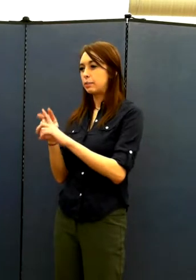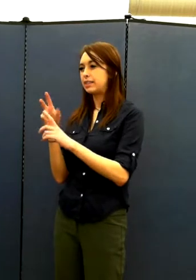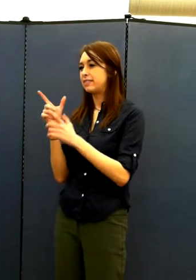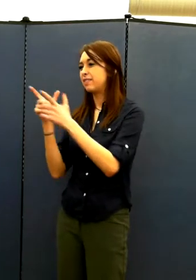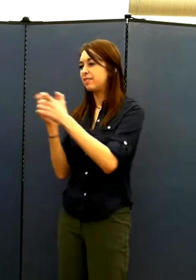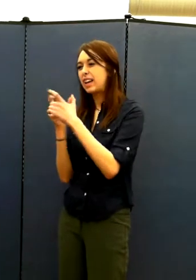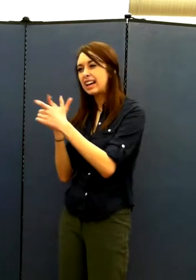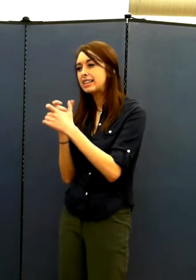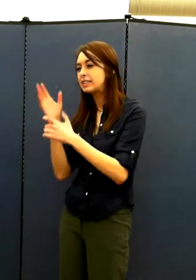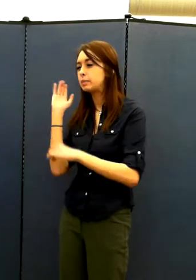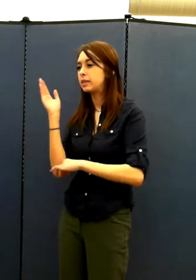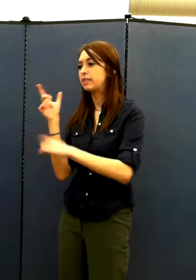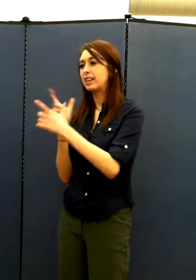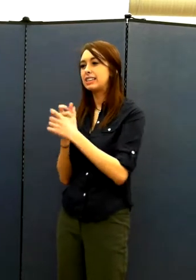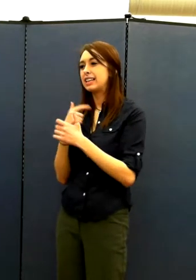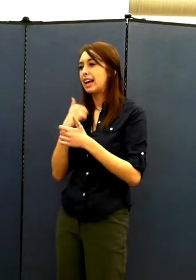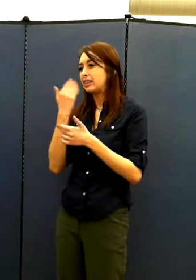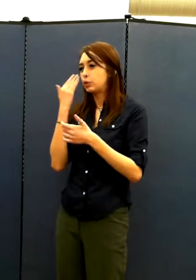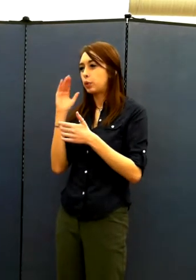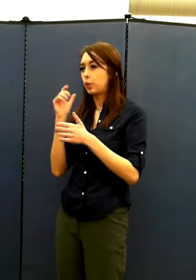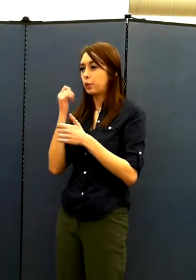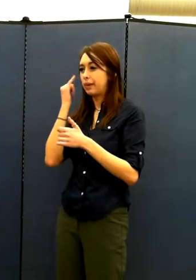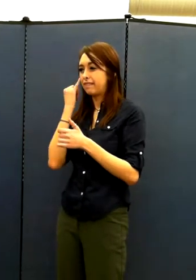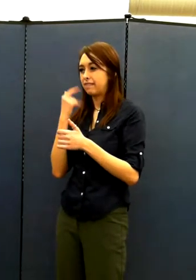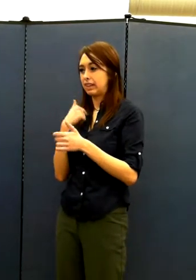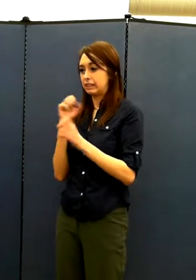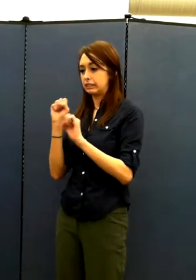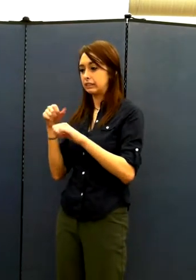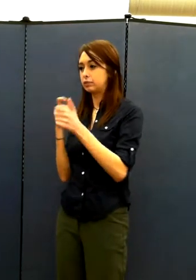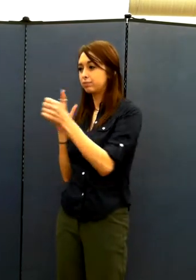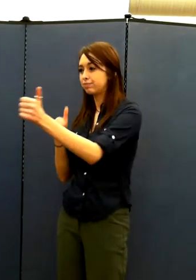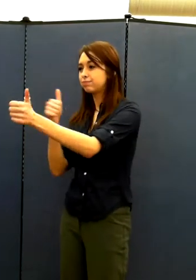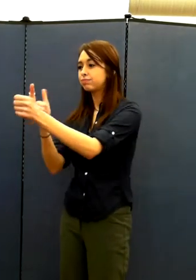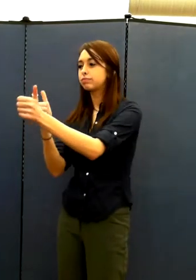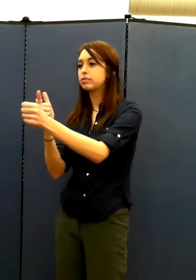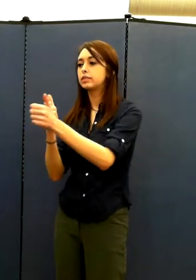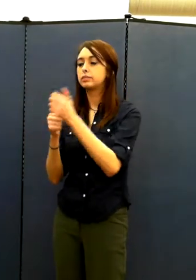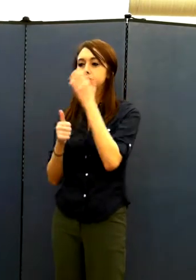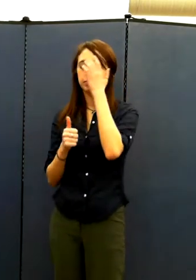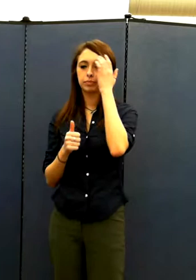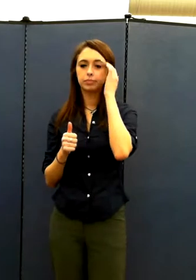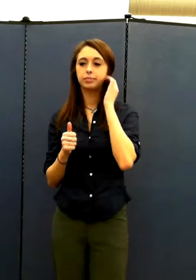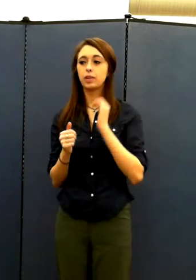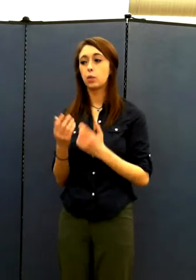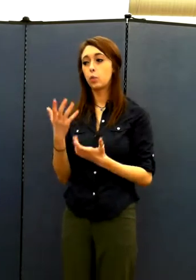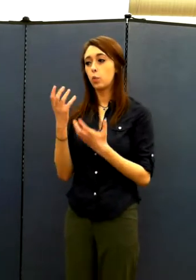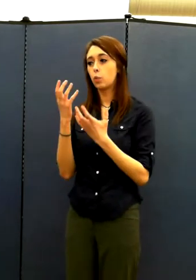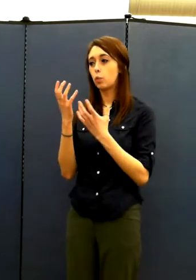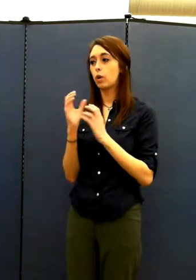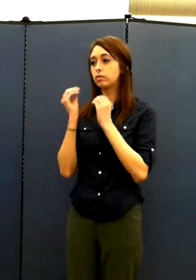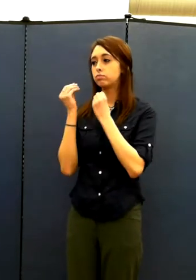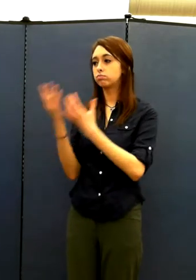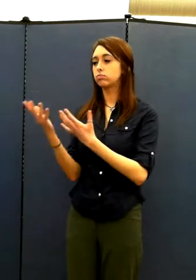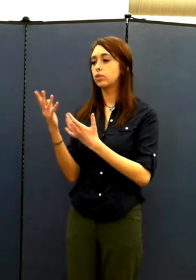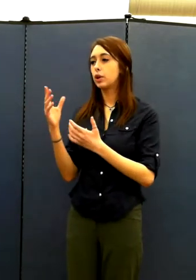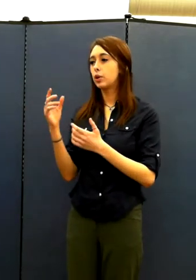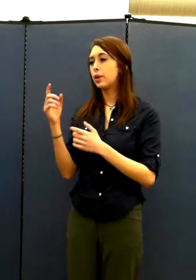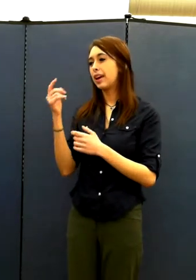it so much. So in case if they call again, I just want to let you know that I think you should hire another interpreter because it is